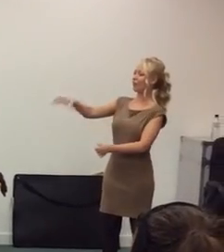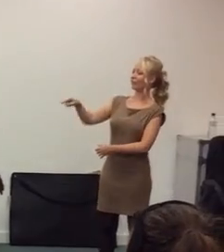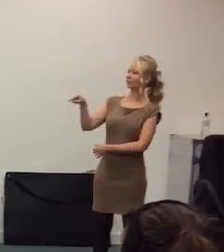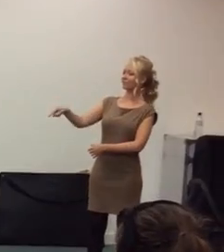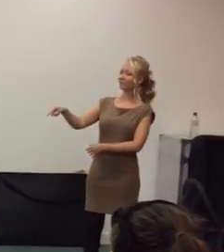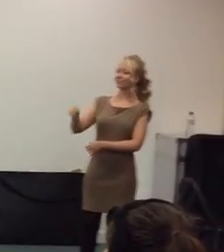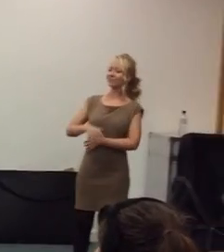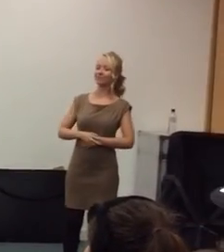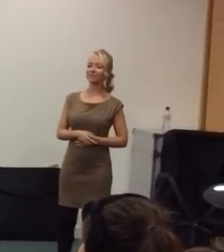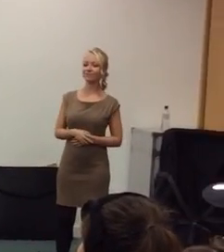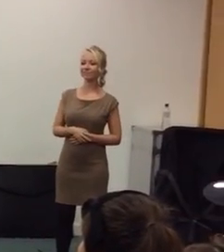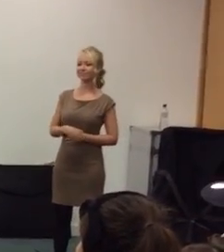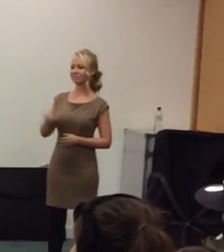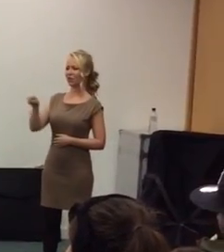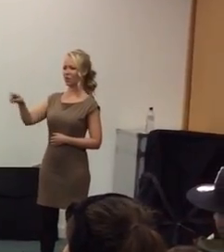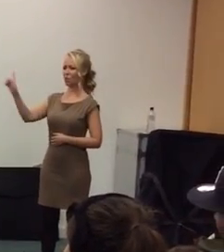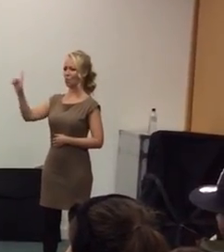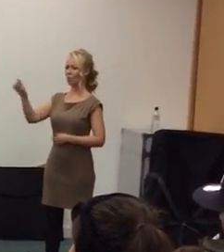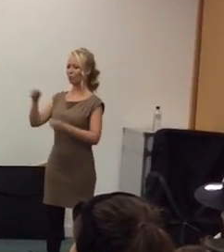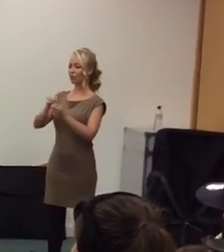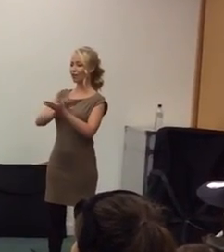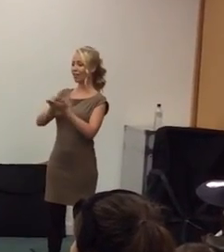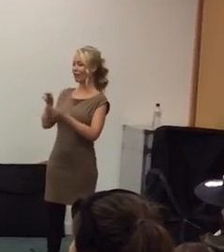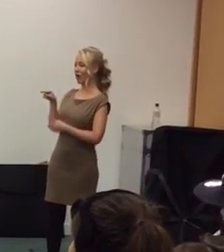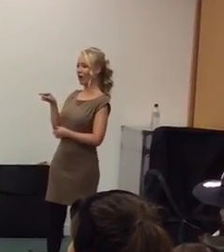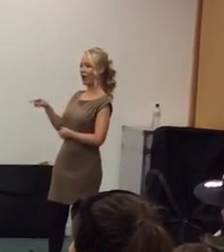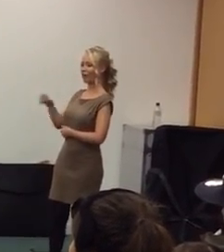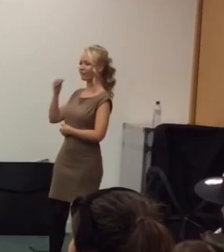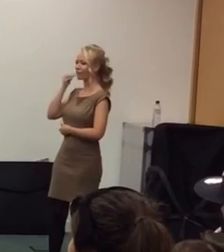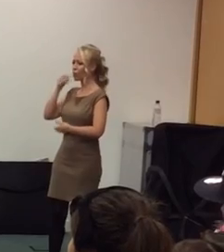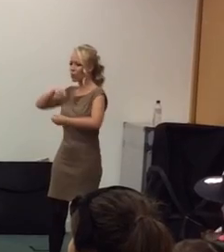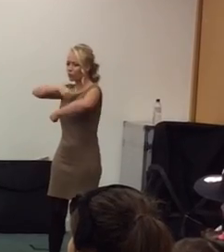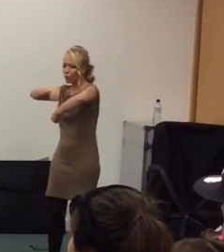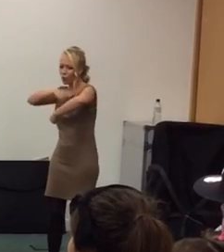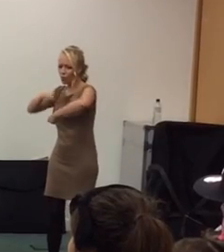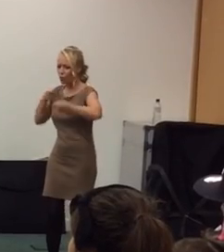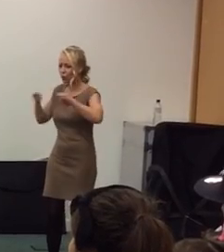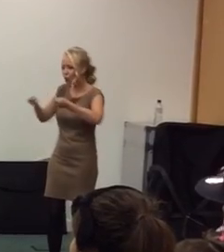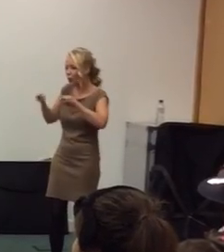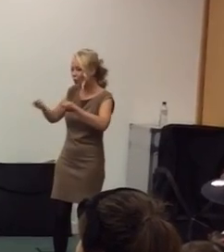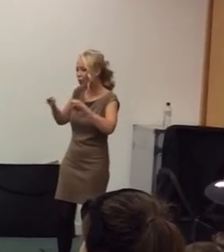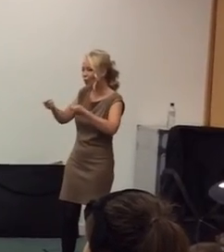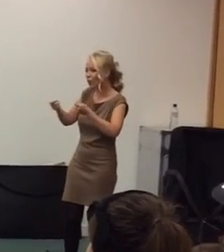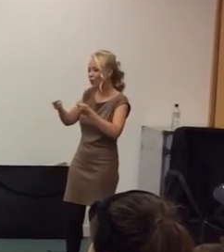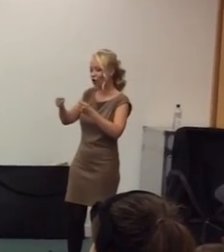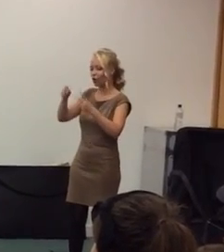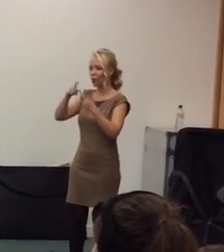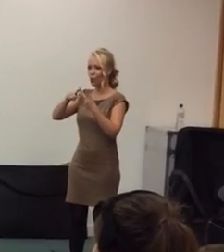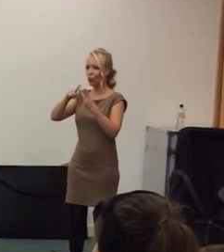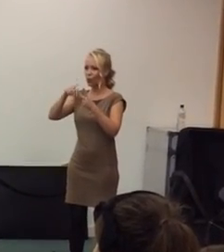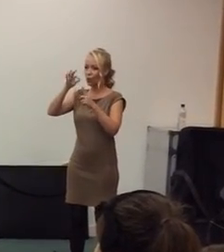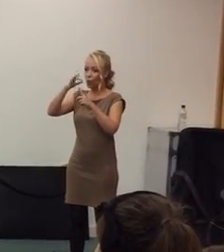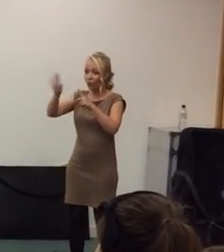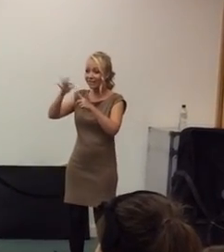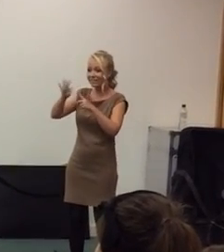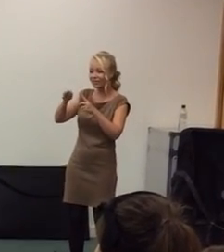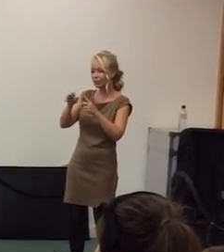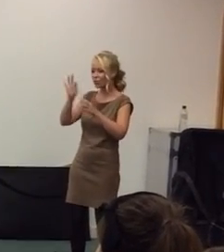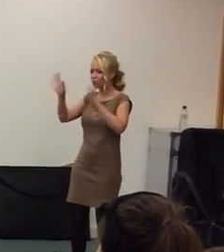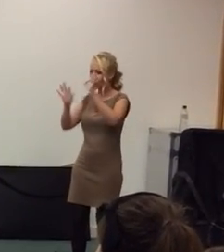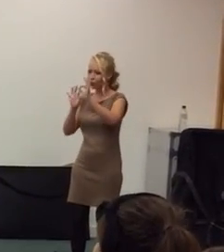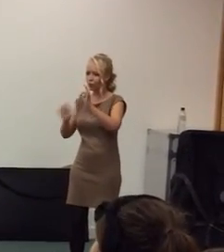Bears! Here Brunhilfer would cook for everyone, take part in the quiz, and relax a little too.